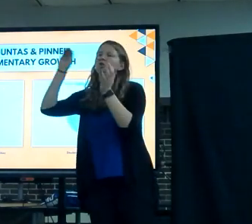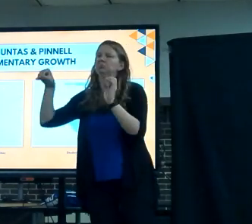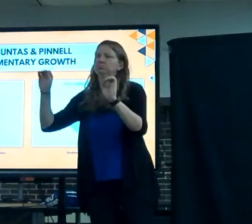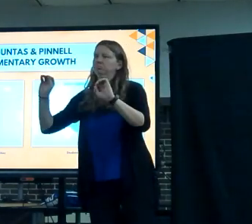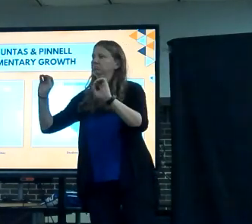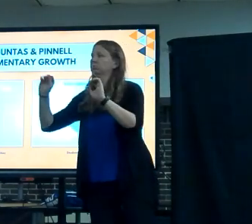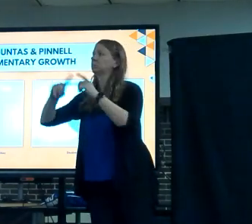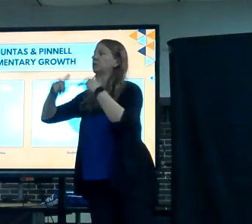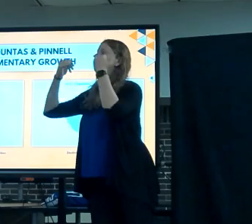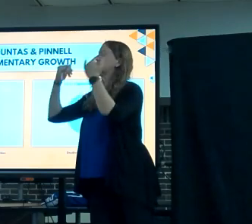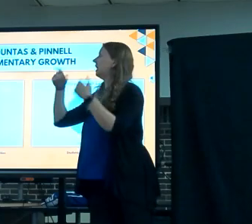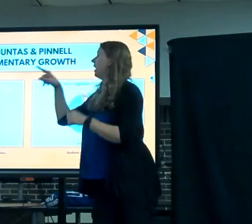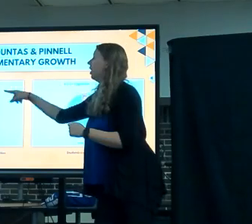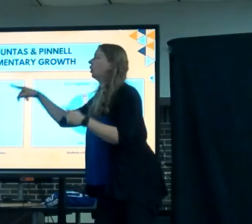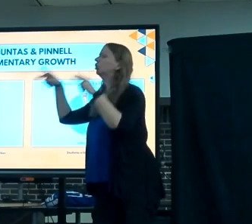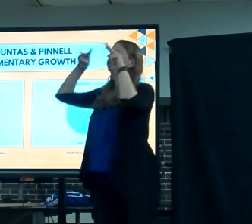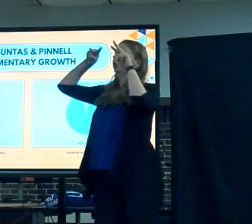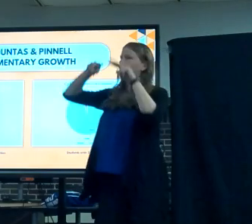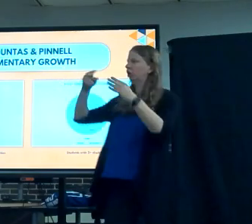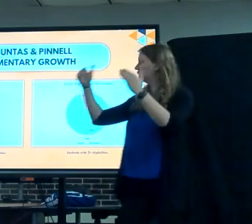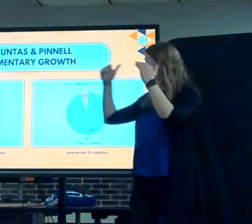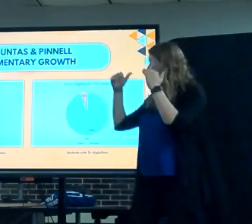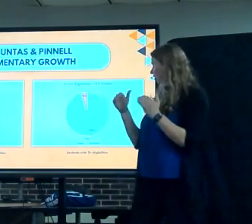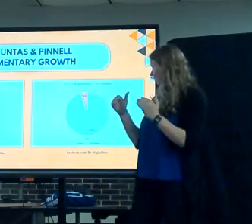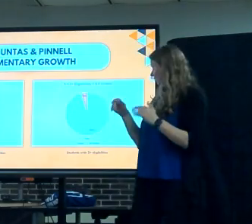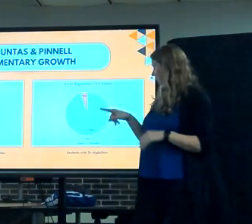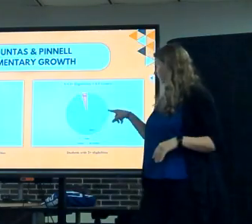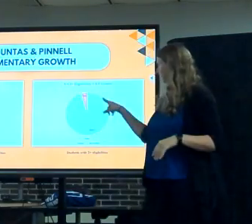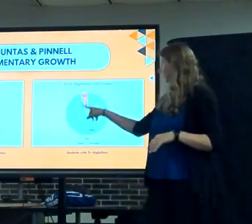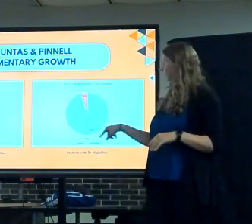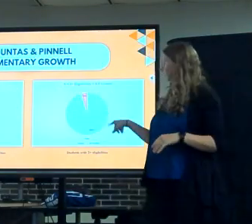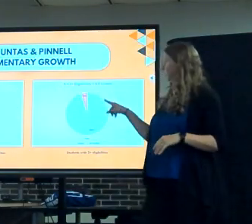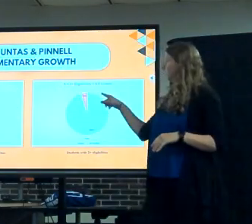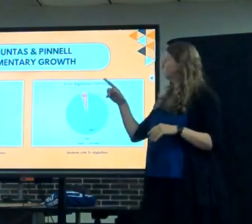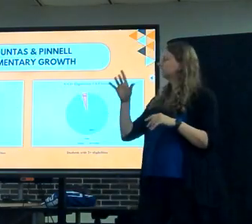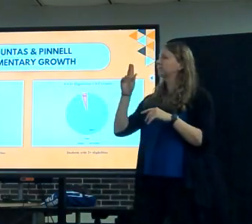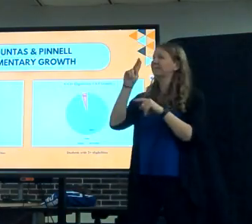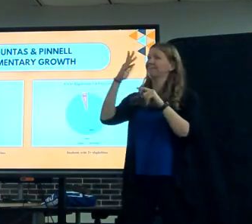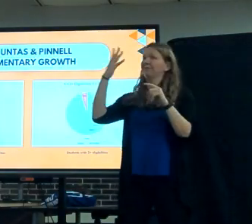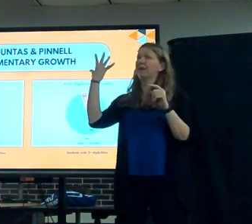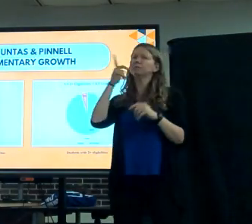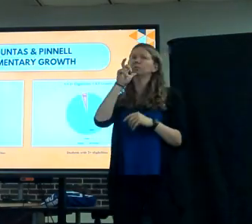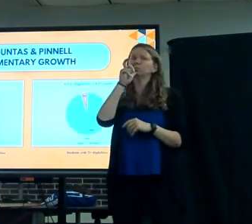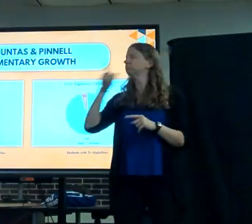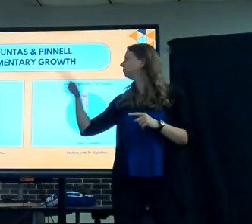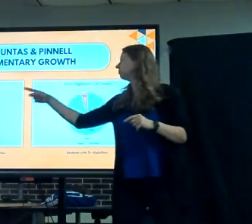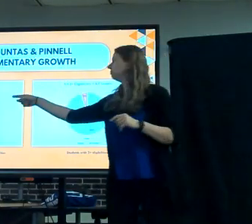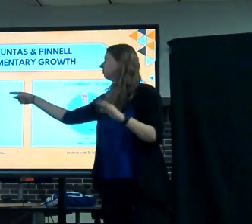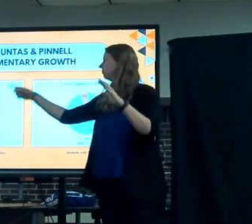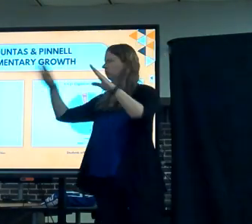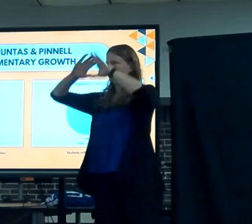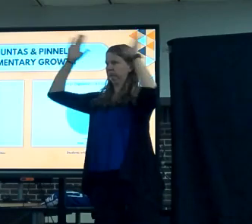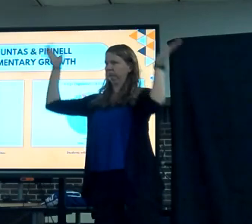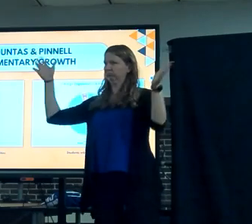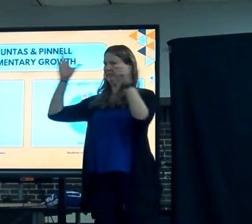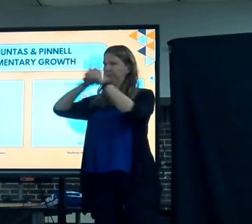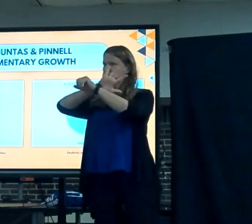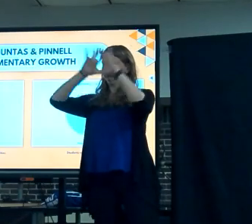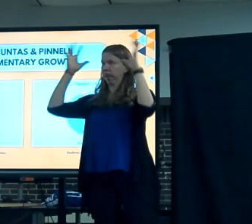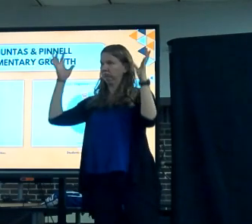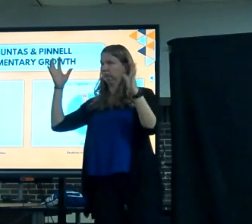quite a bit of growth, as you can see. And then when you look at our K through 5, the